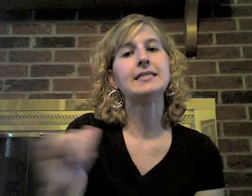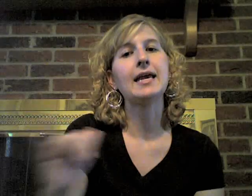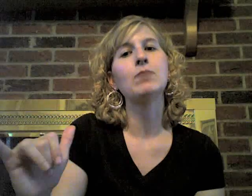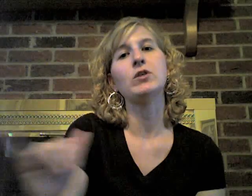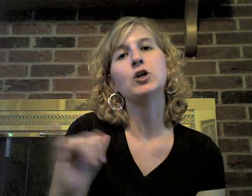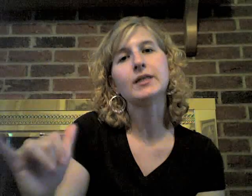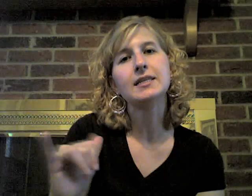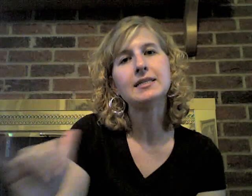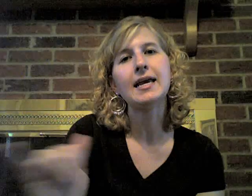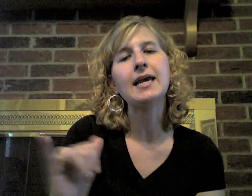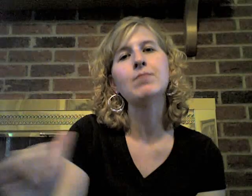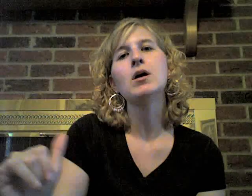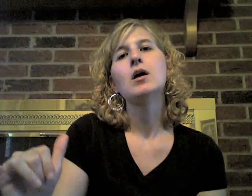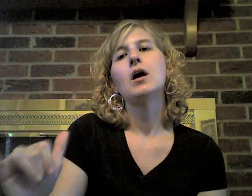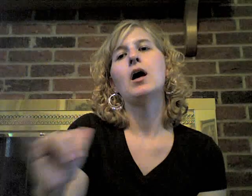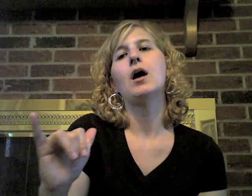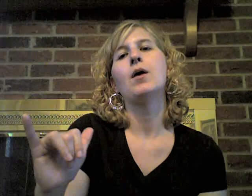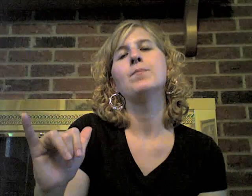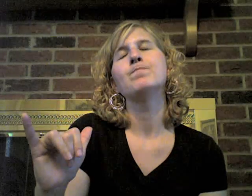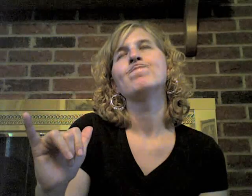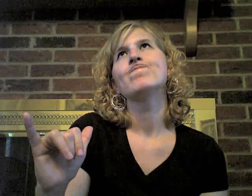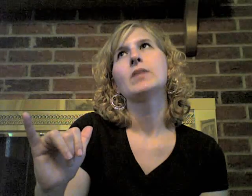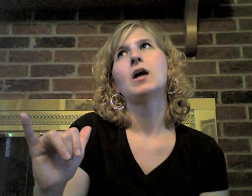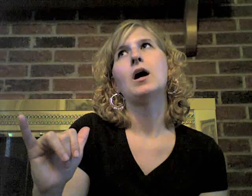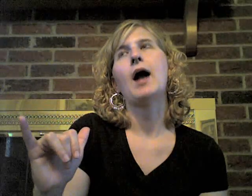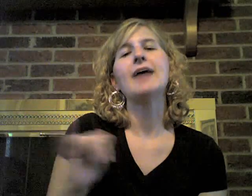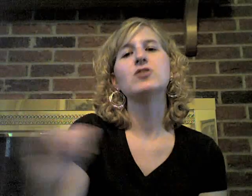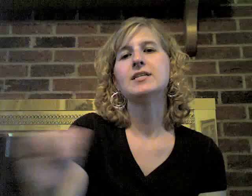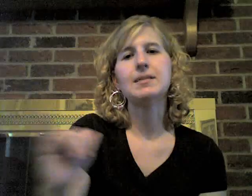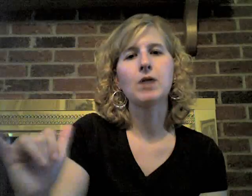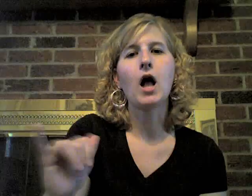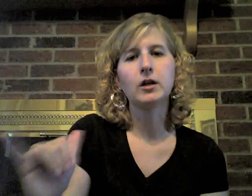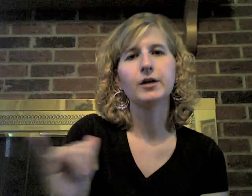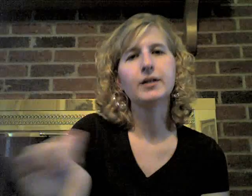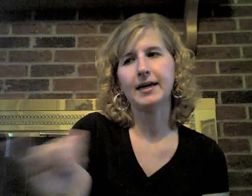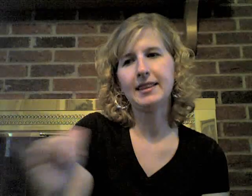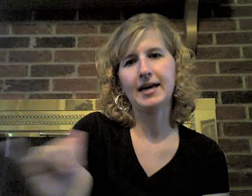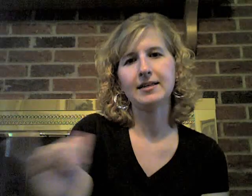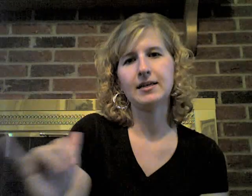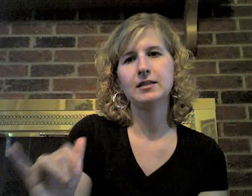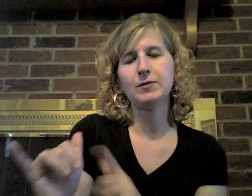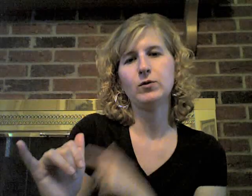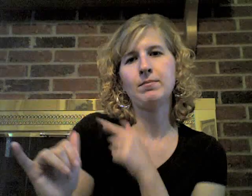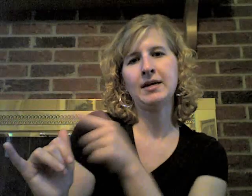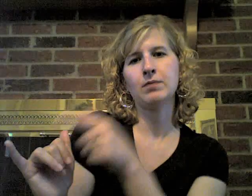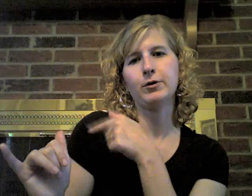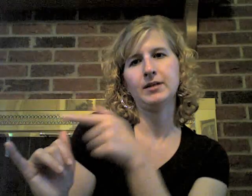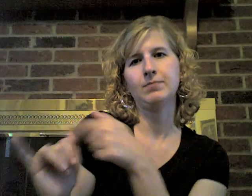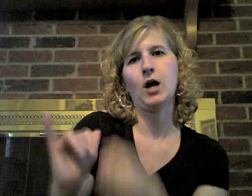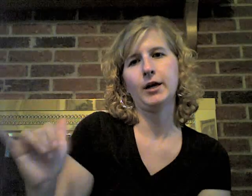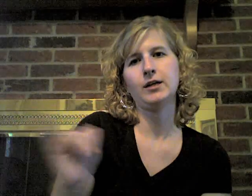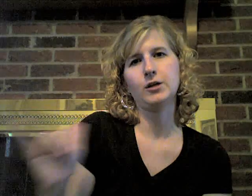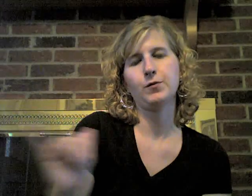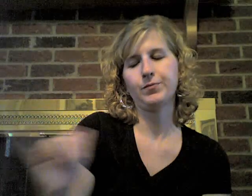same, we look the same, our eyes are the same color, like this, and it's between me and the person I'm talking to.